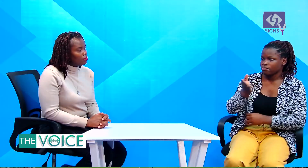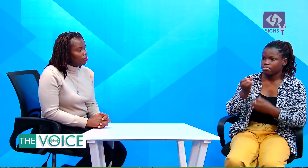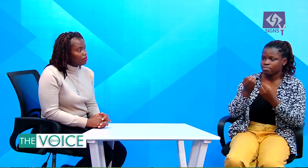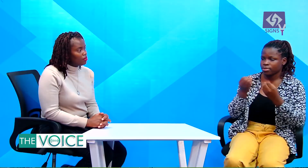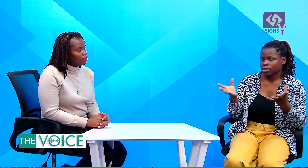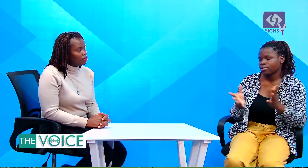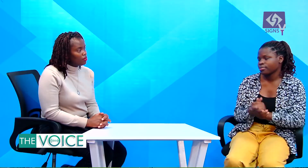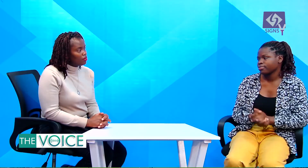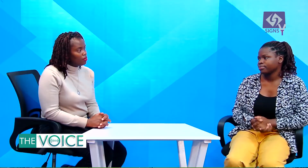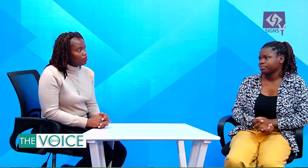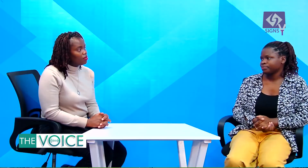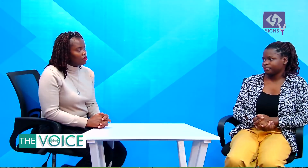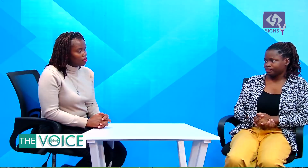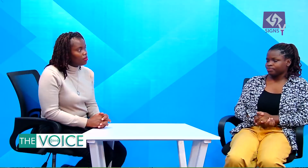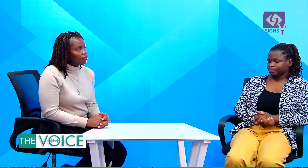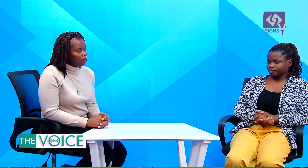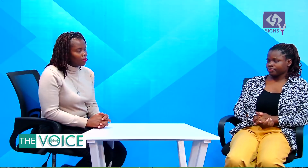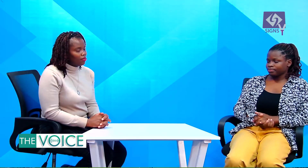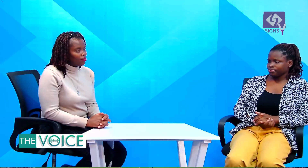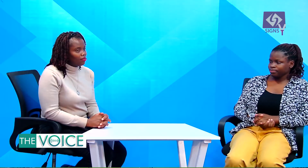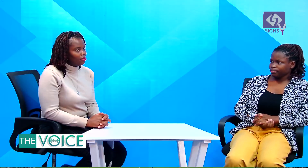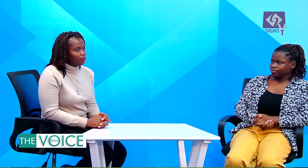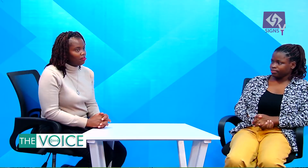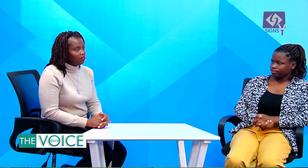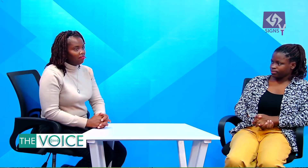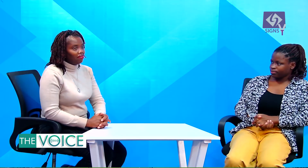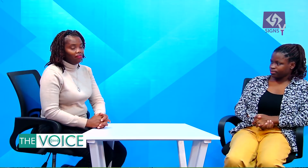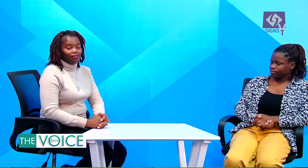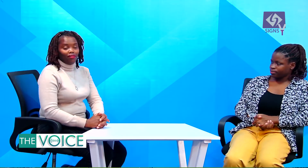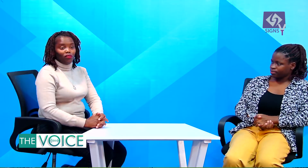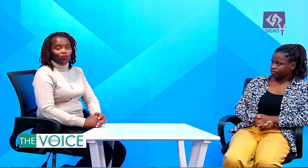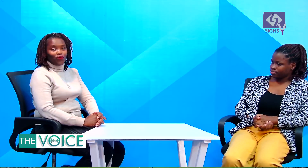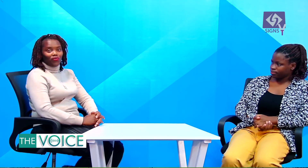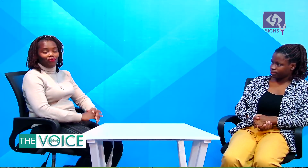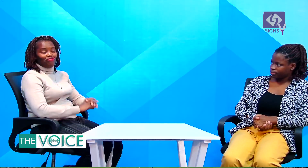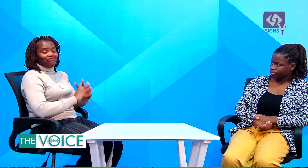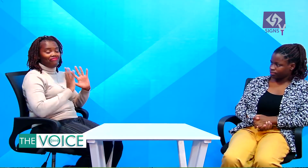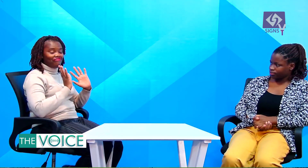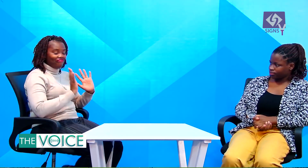So that is like one of those experiences which I'll say I've seen out here.